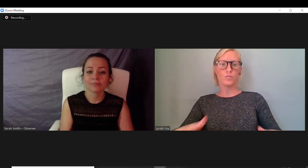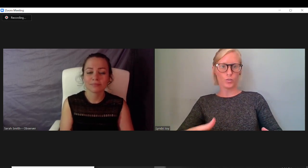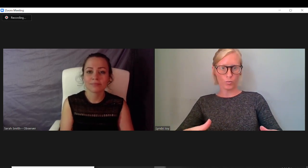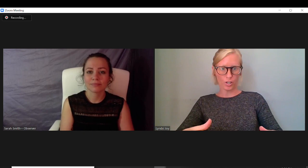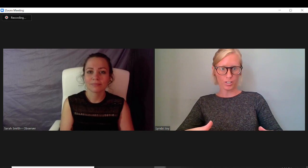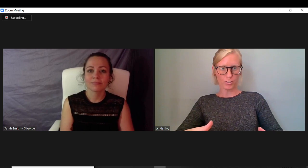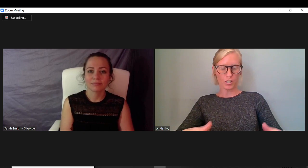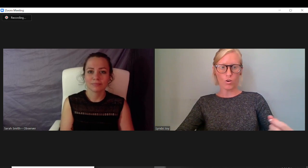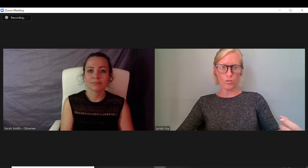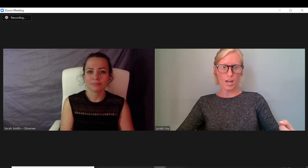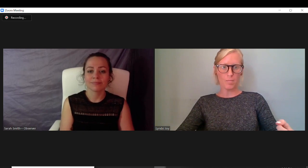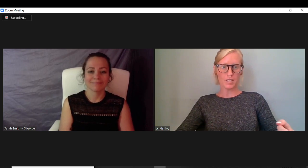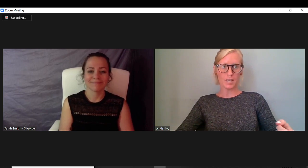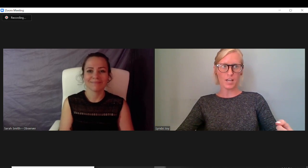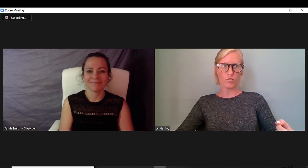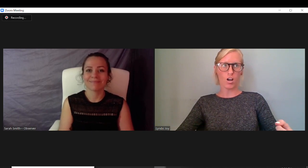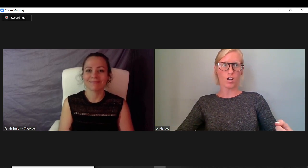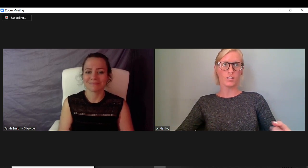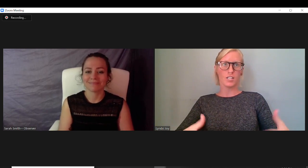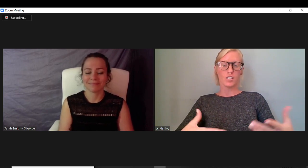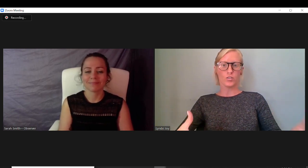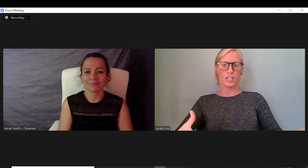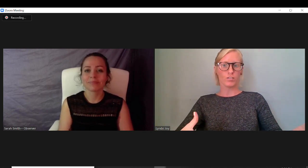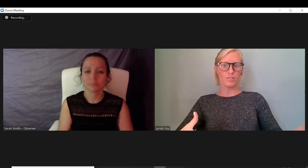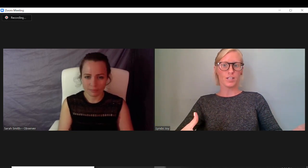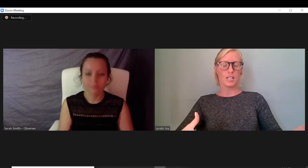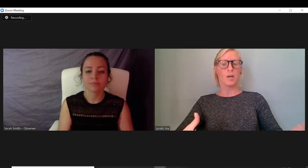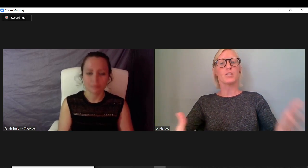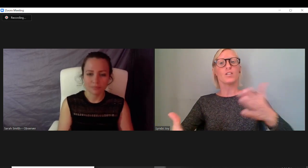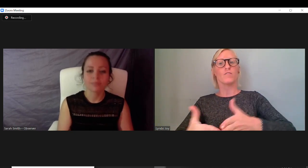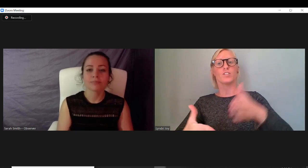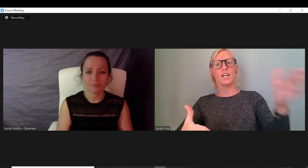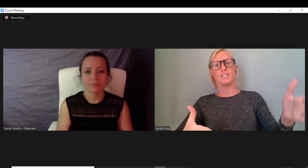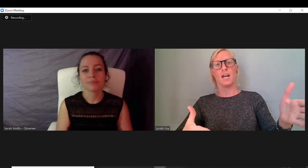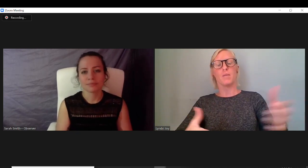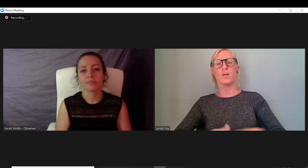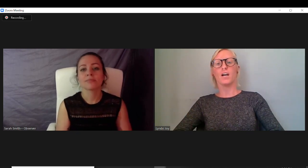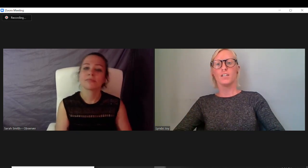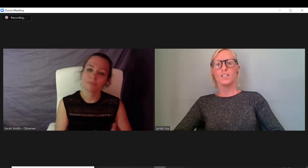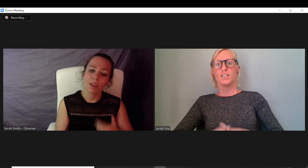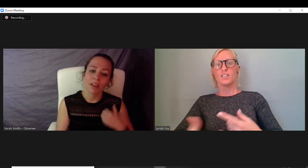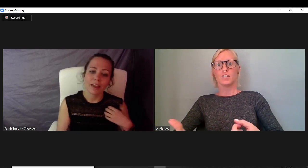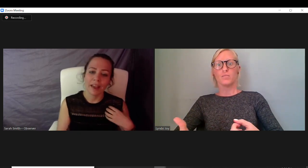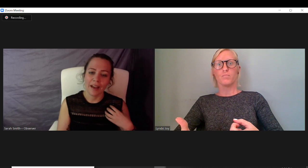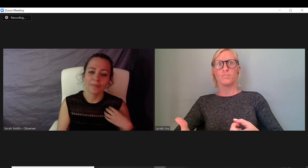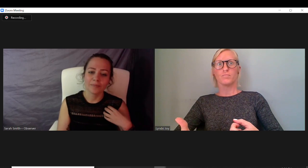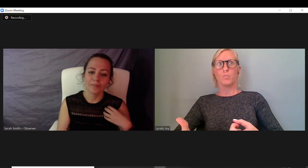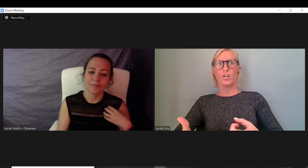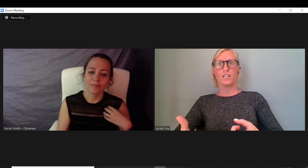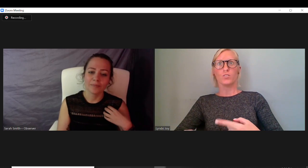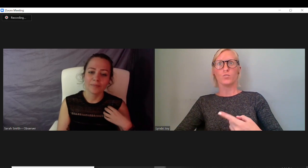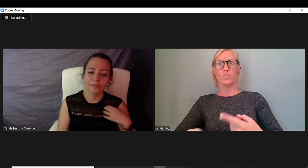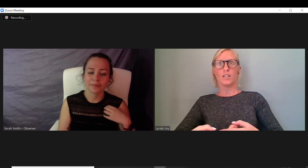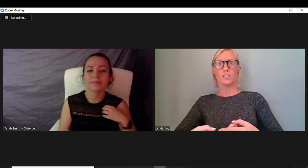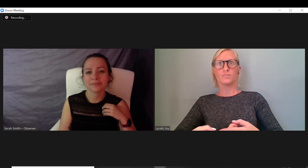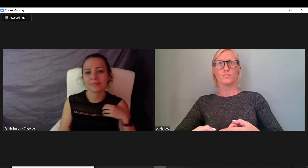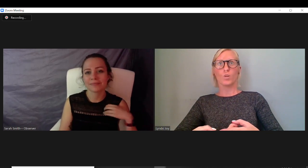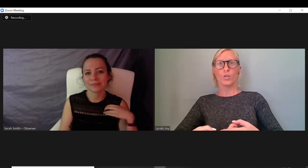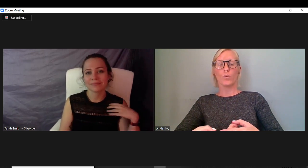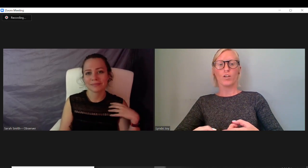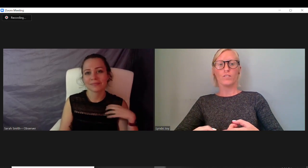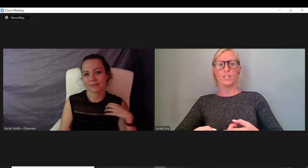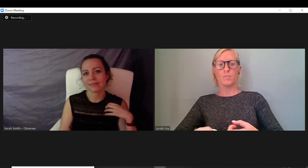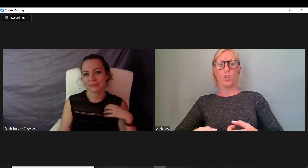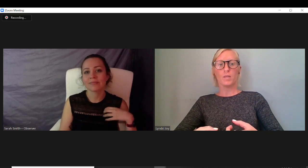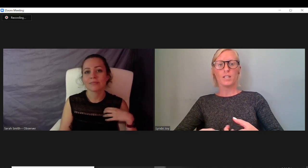than when you review your work and you're like, oh crap, I signed that wrong. You can't really fix it. I mean, you can for the next time, but like the point that you like